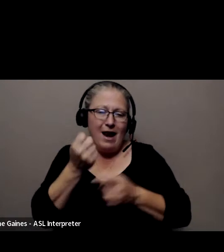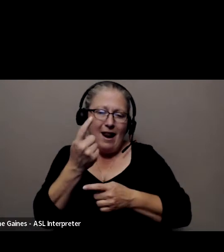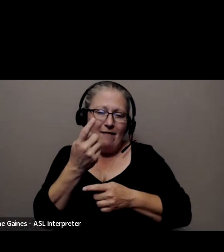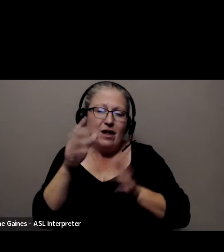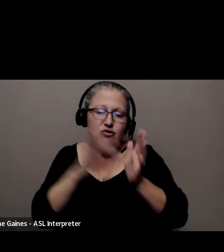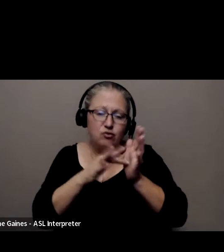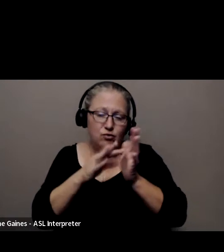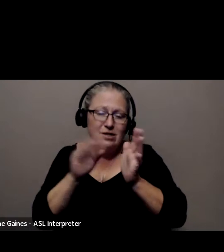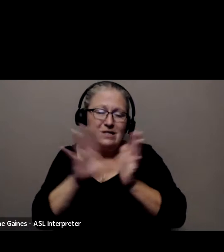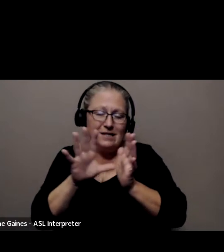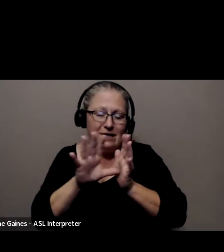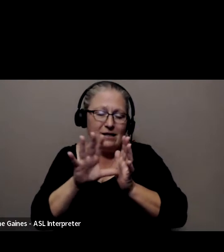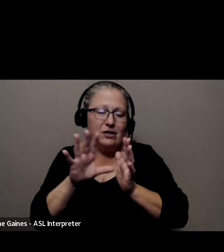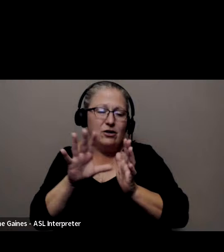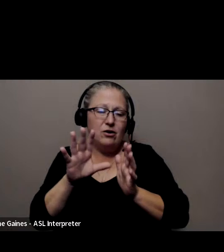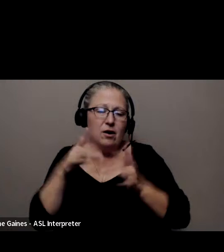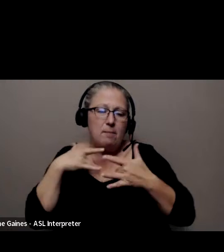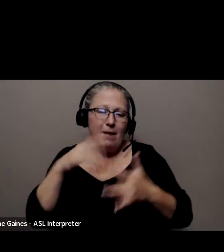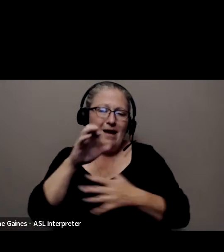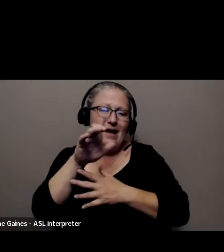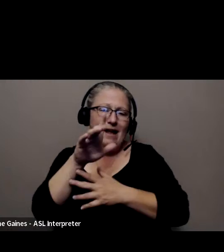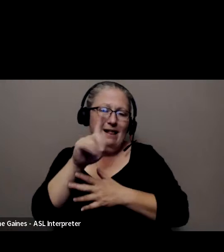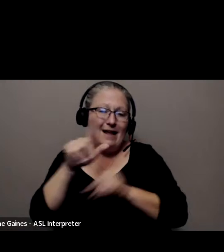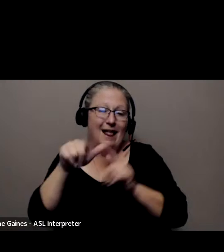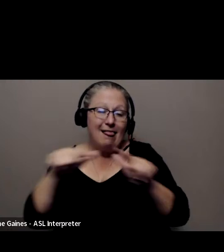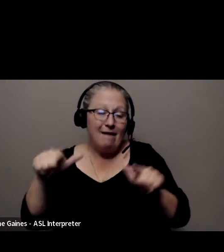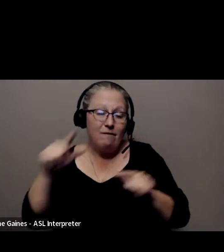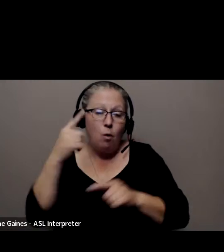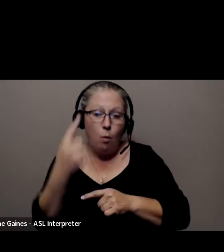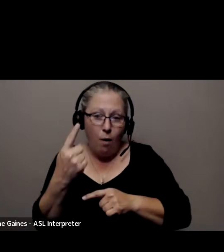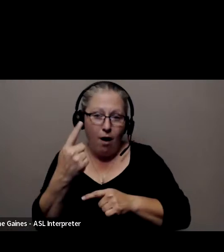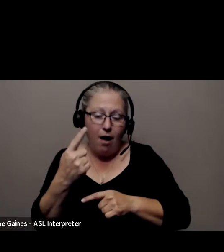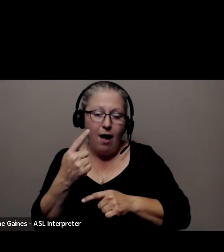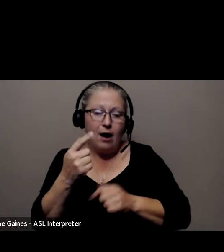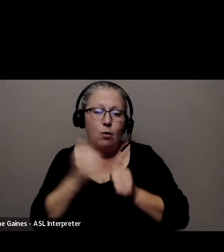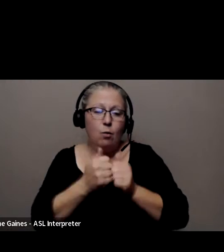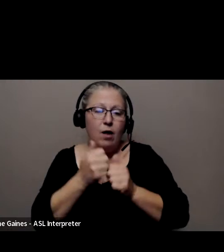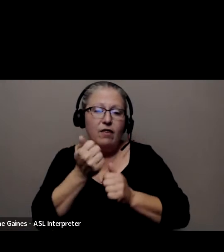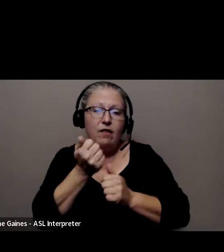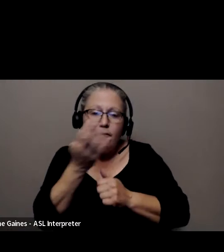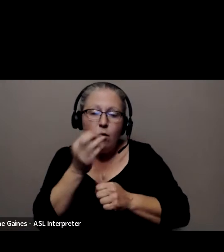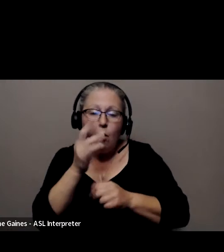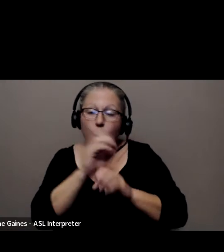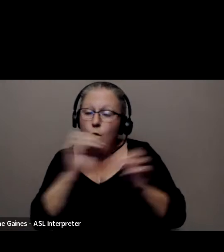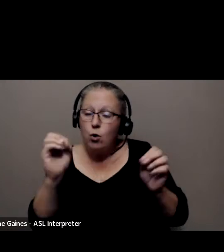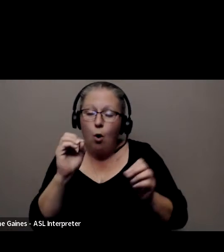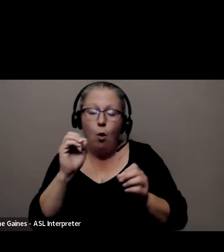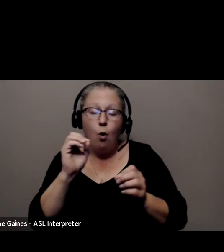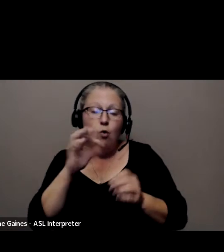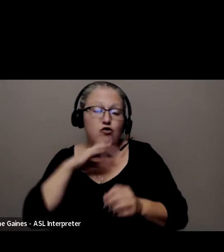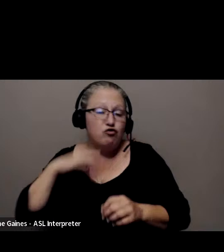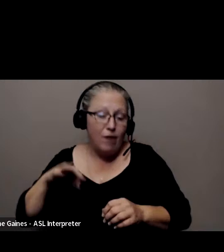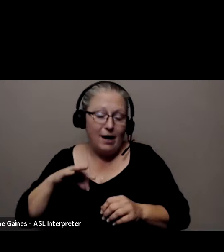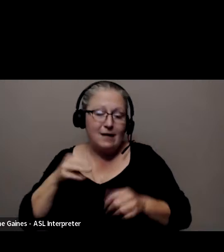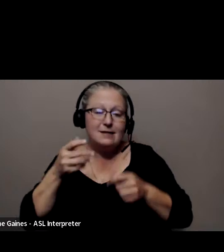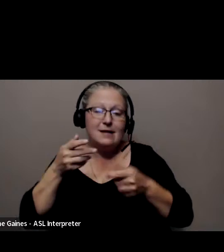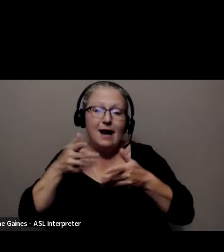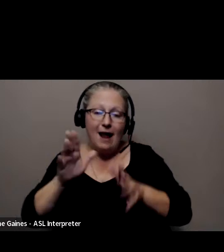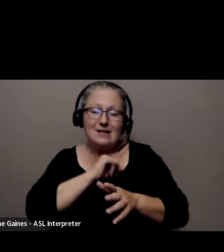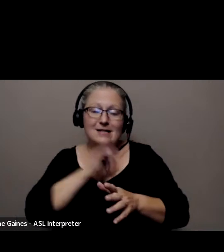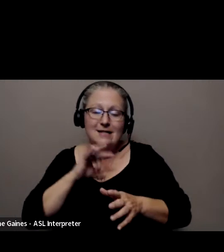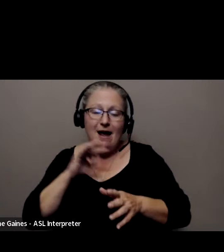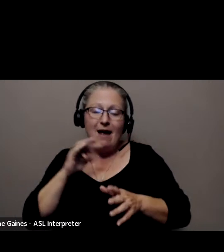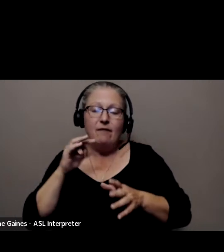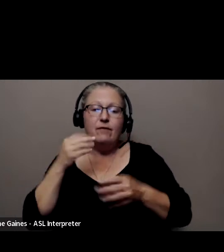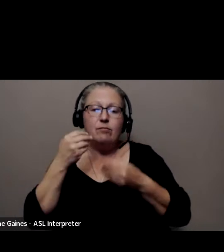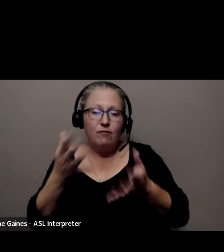graders, usually at ELD level 1 with few to no academic credits. This allows our staff to design educational